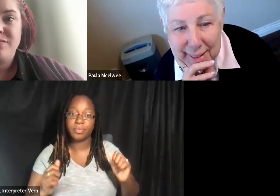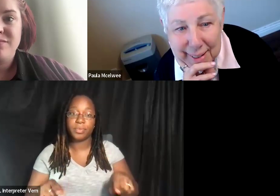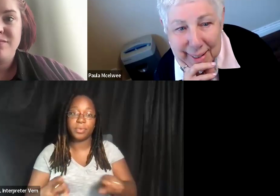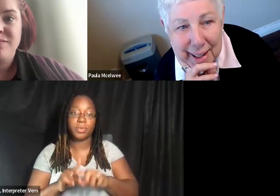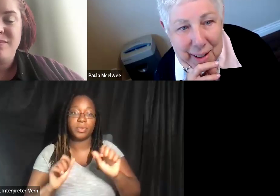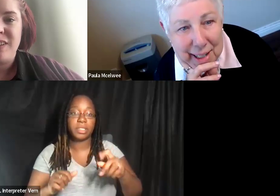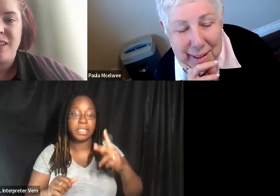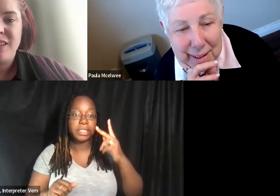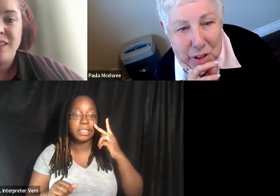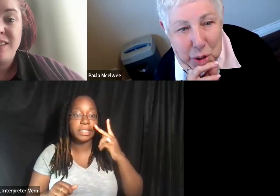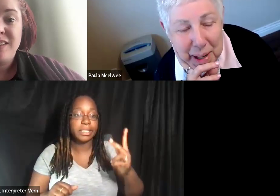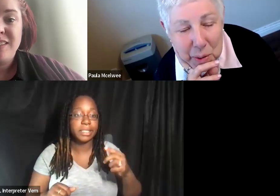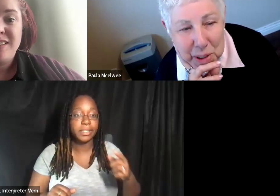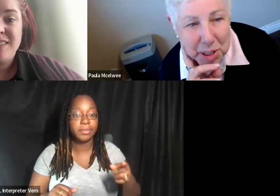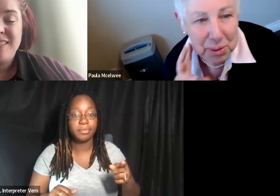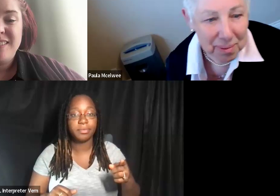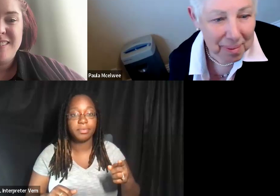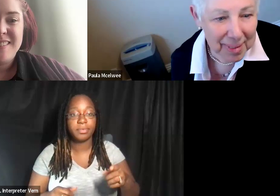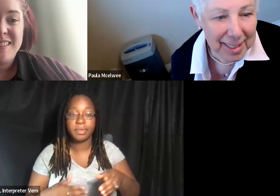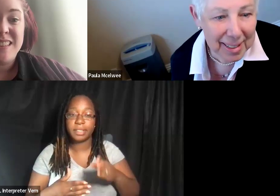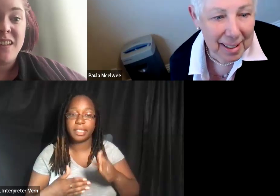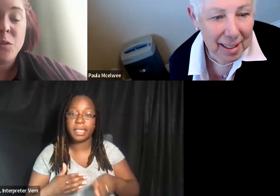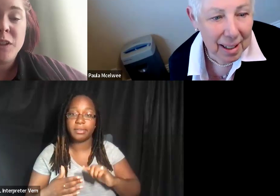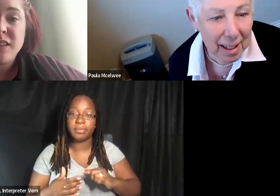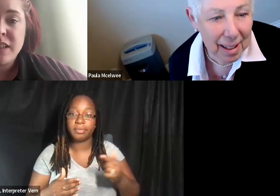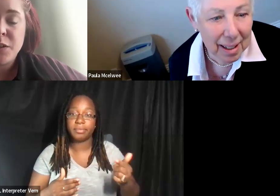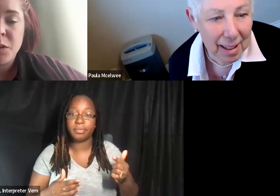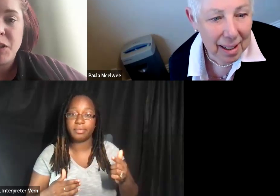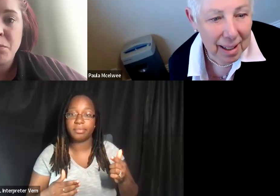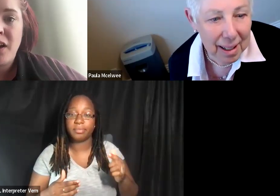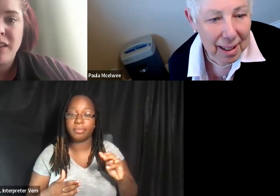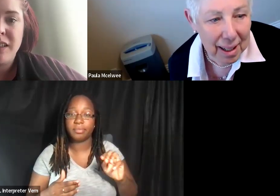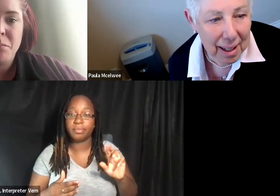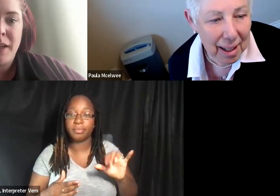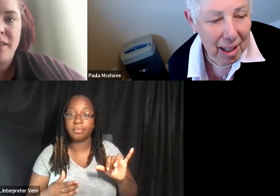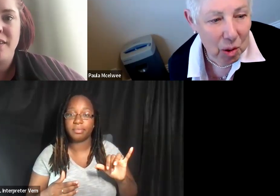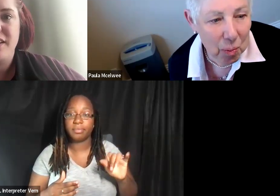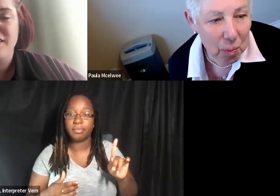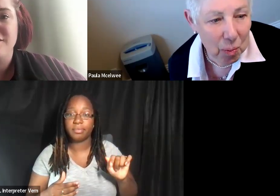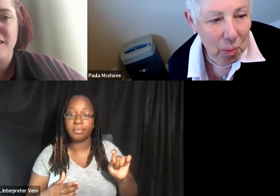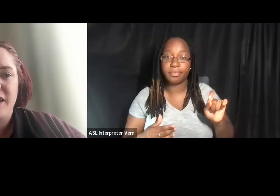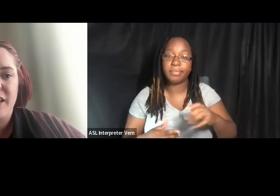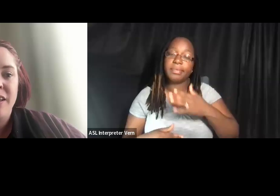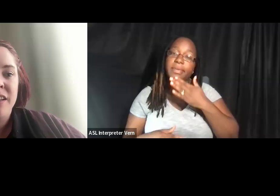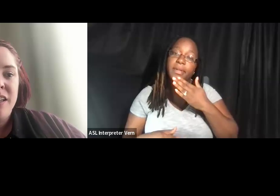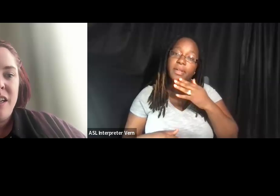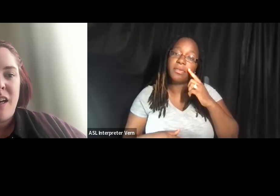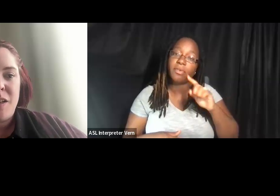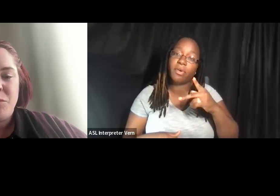at the end. And I'll turn it back over to you. Yeah, well, thank you so much, Paula, Beth, and